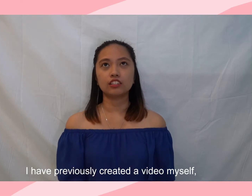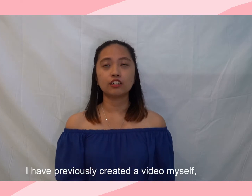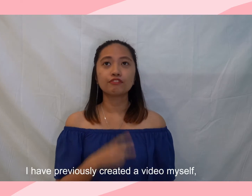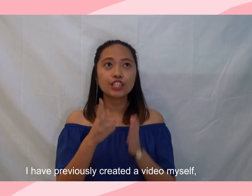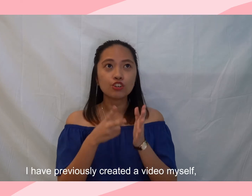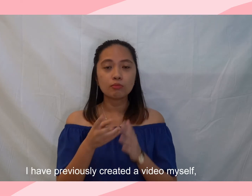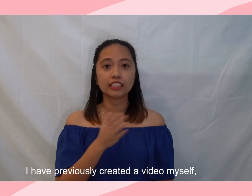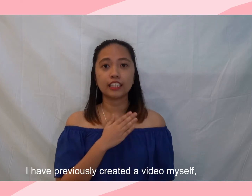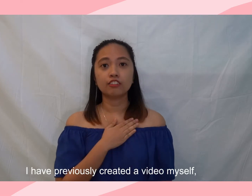a video myself,